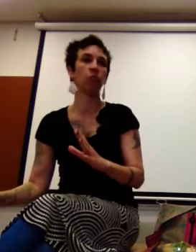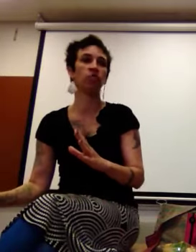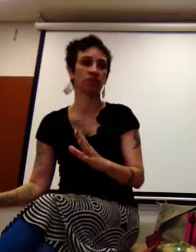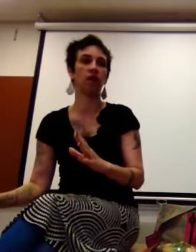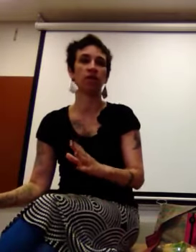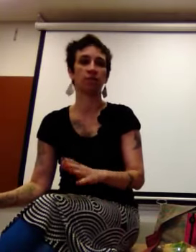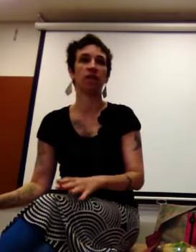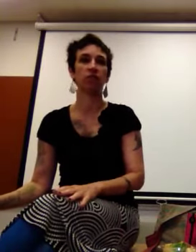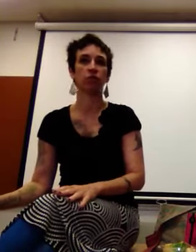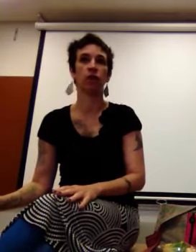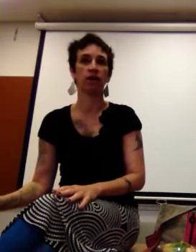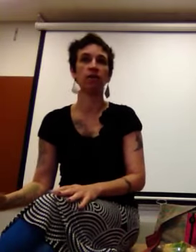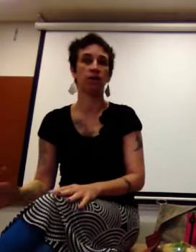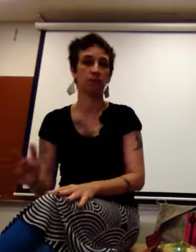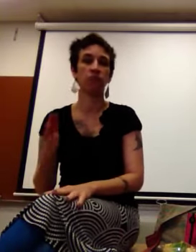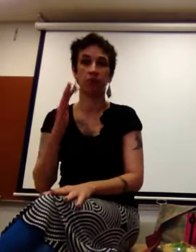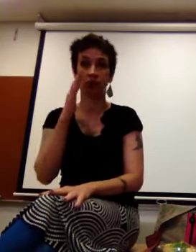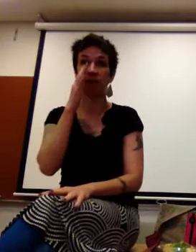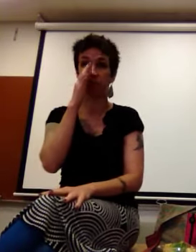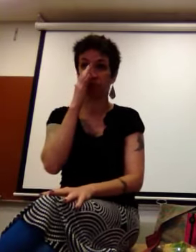we've been talking about for a while now, okay?